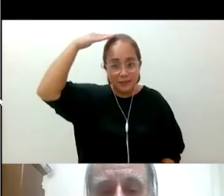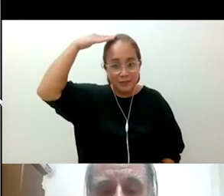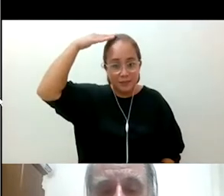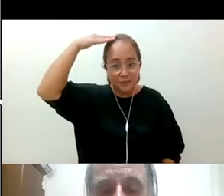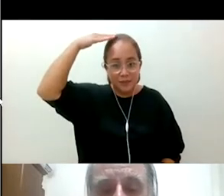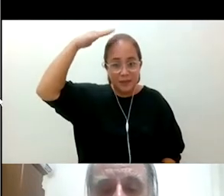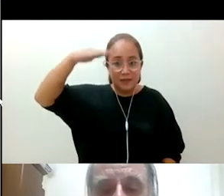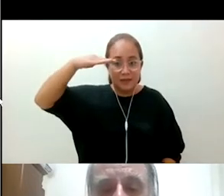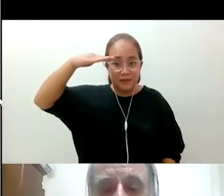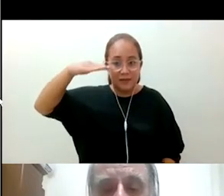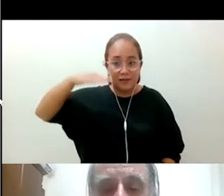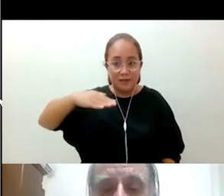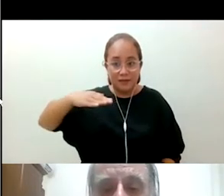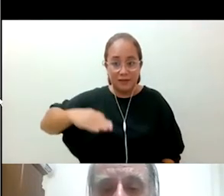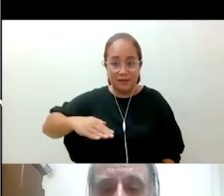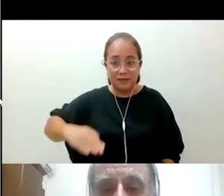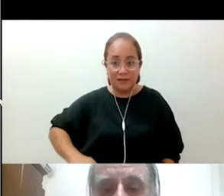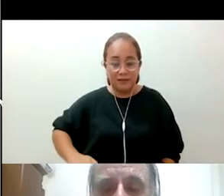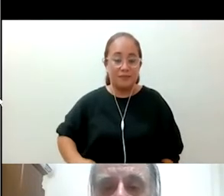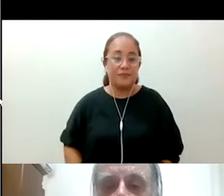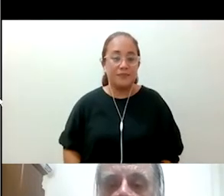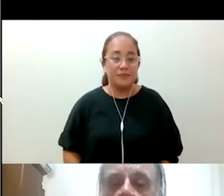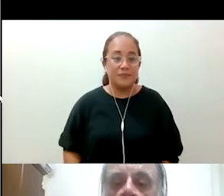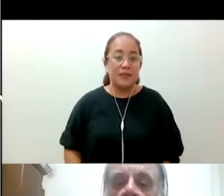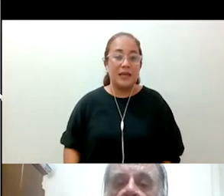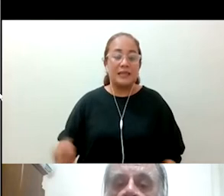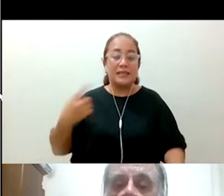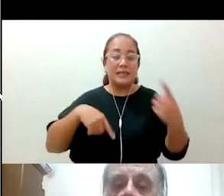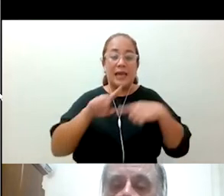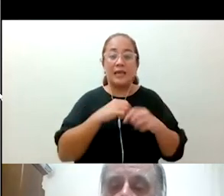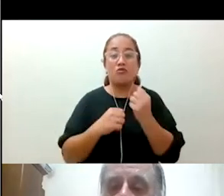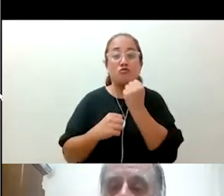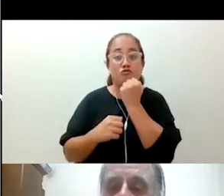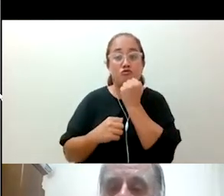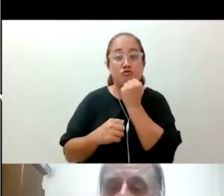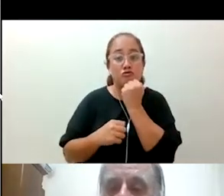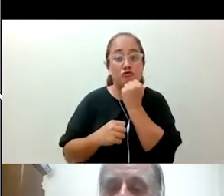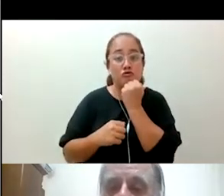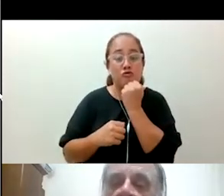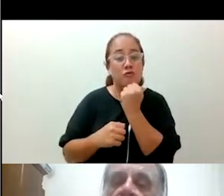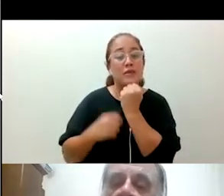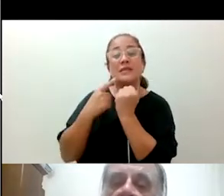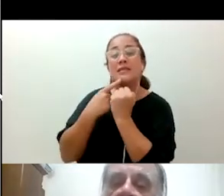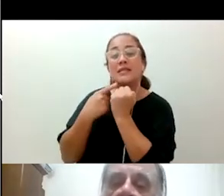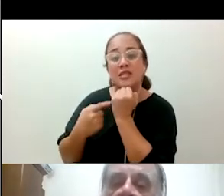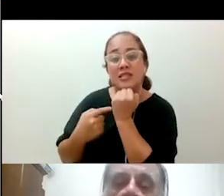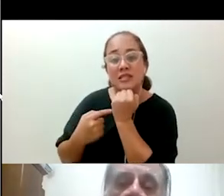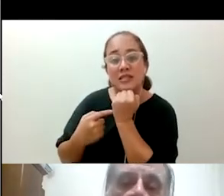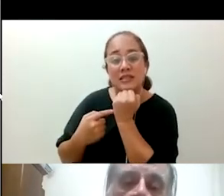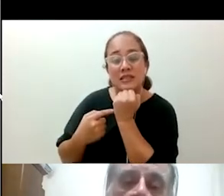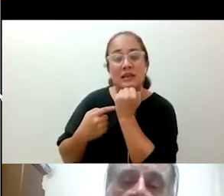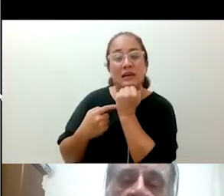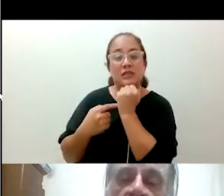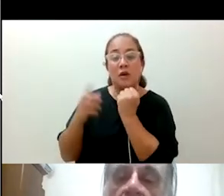down. So the sign for wrong is made on the chin. The sign for